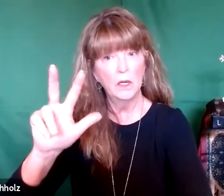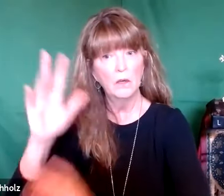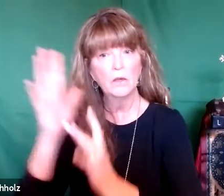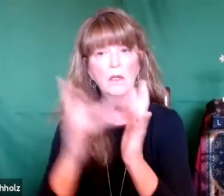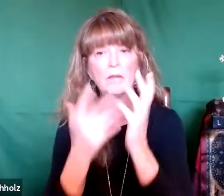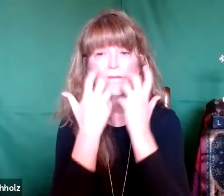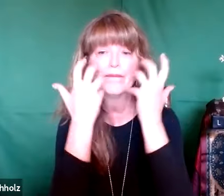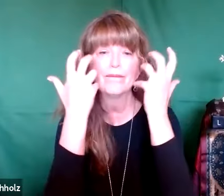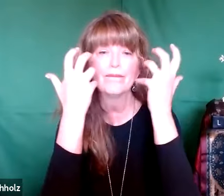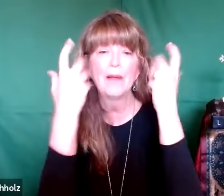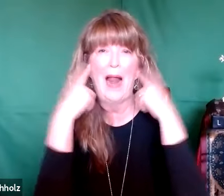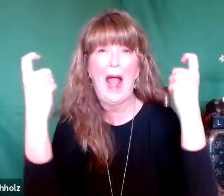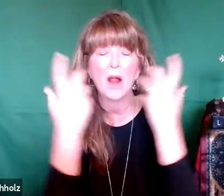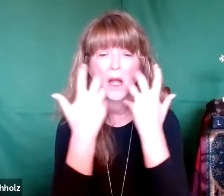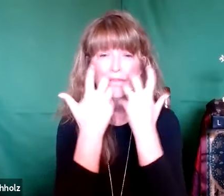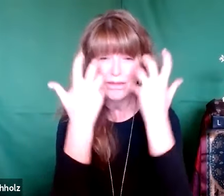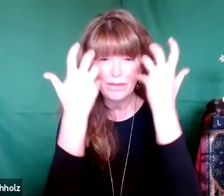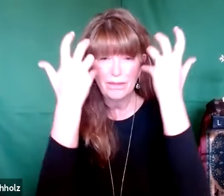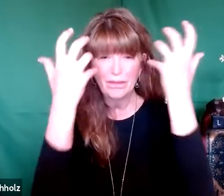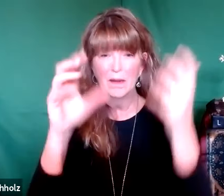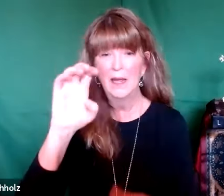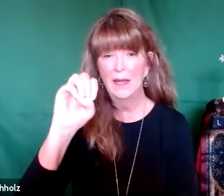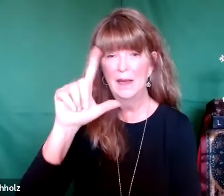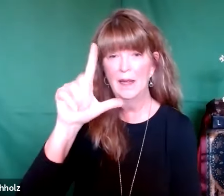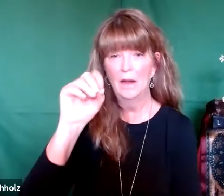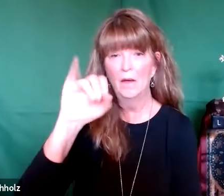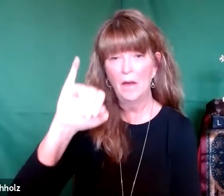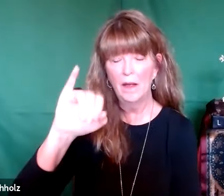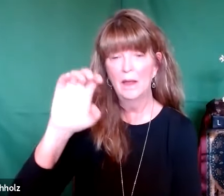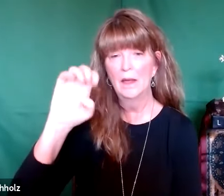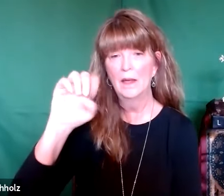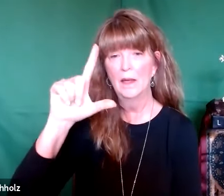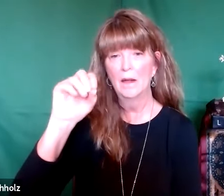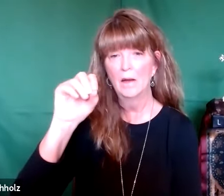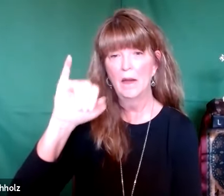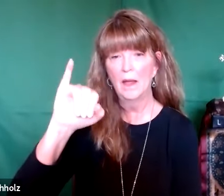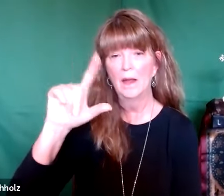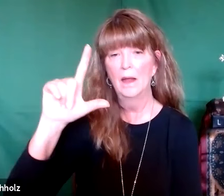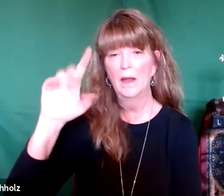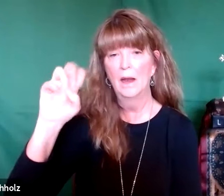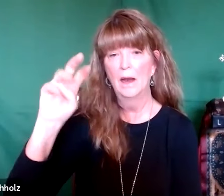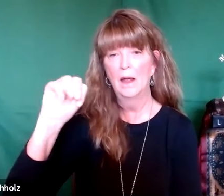And at the 9th hour, which was 3 p.m., Jesus cried out in a loud voice, Eloi,